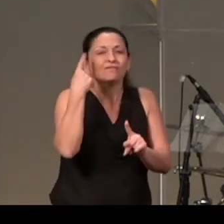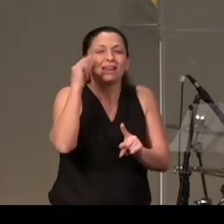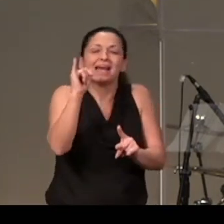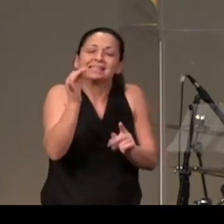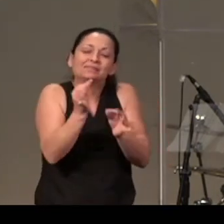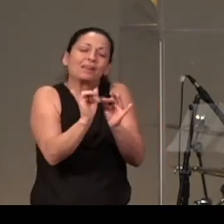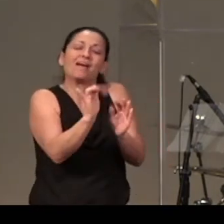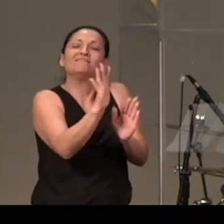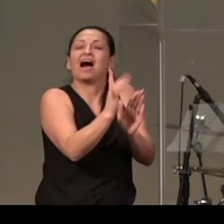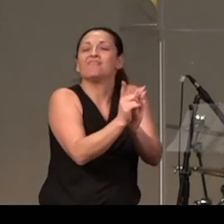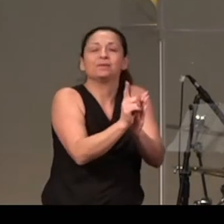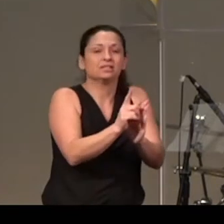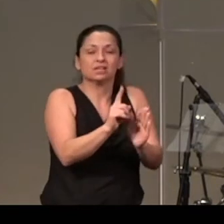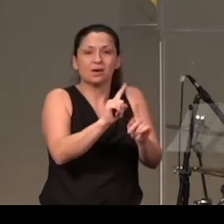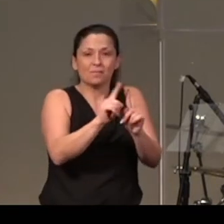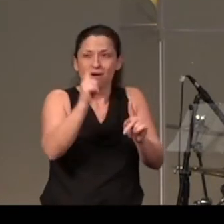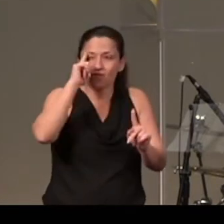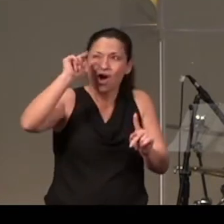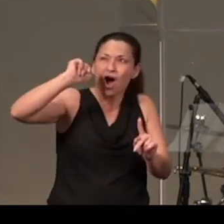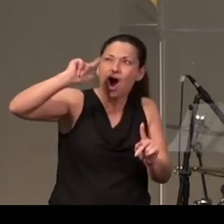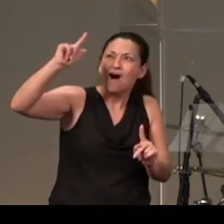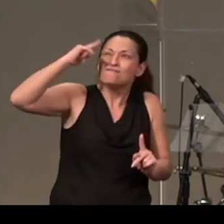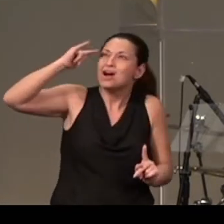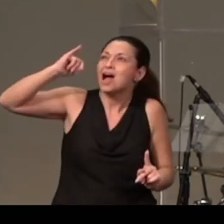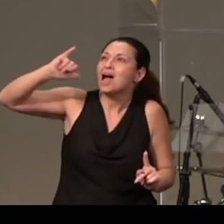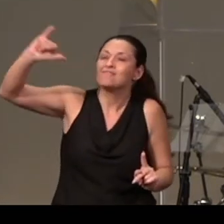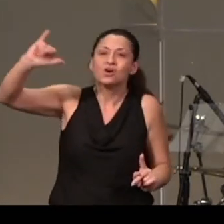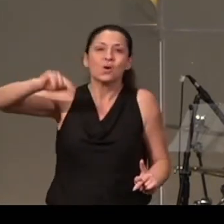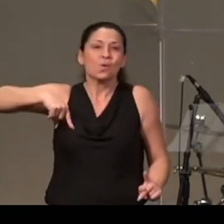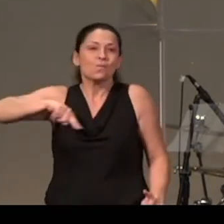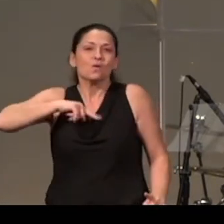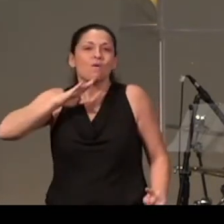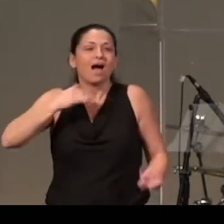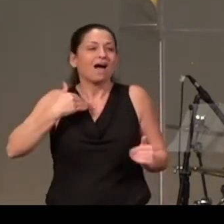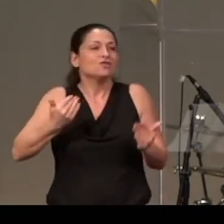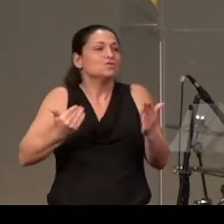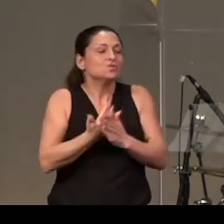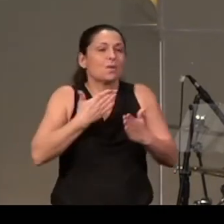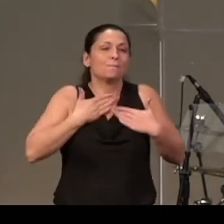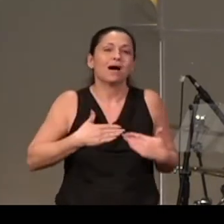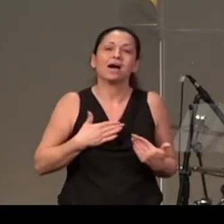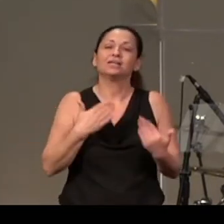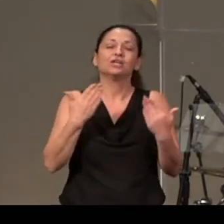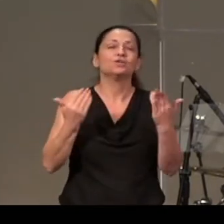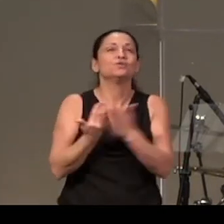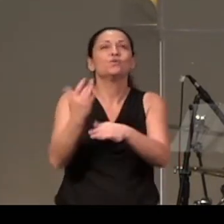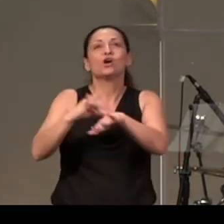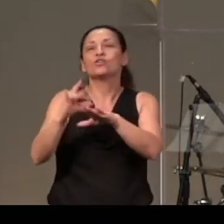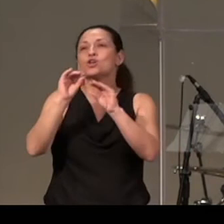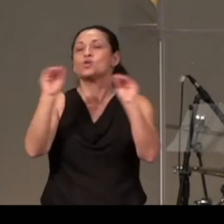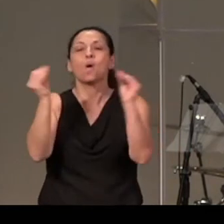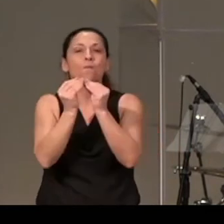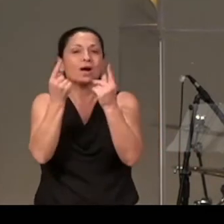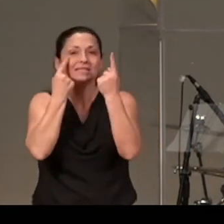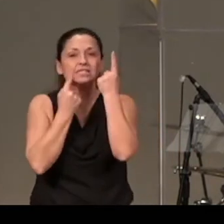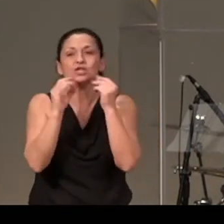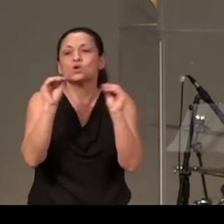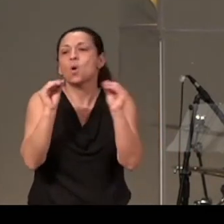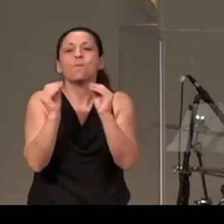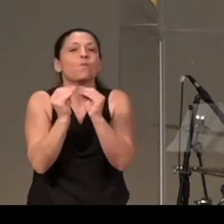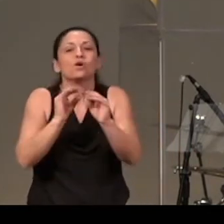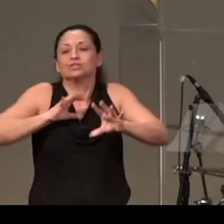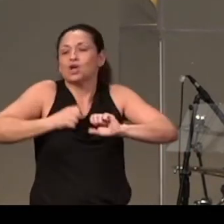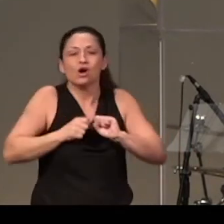for all of eternity, we're going to have new bodies. And we're going to live on a new earth. And no more tears and no more sorrows. So don't give up. Don't give